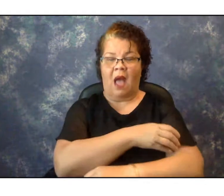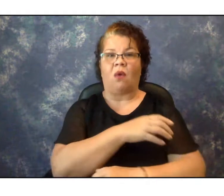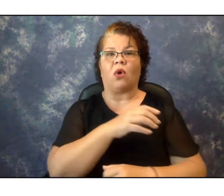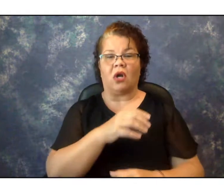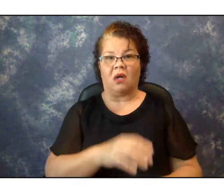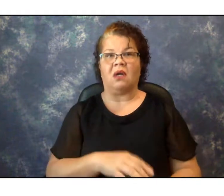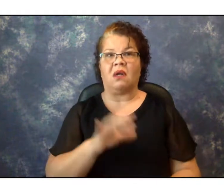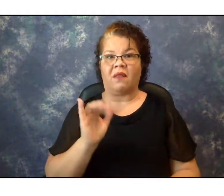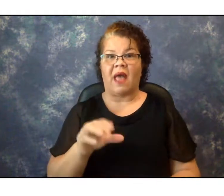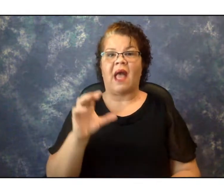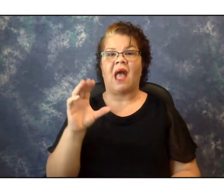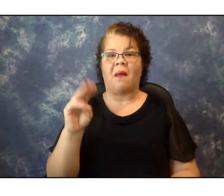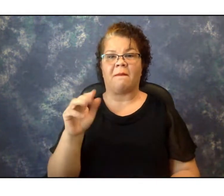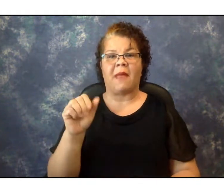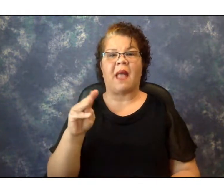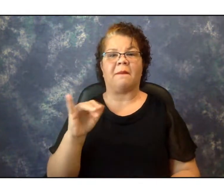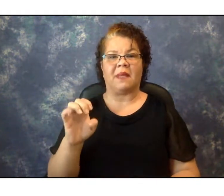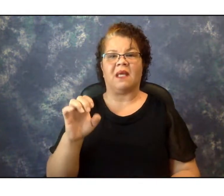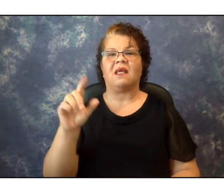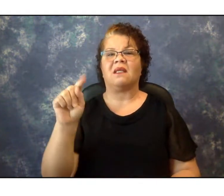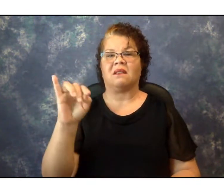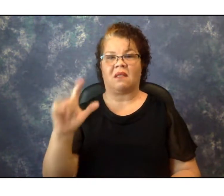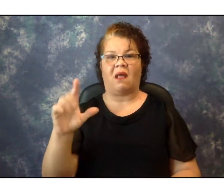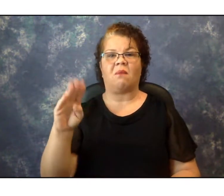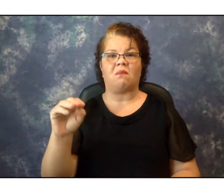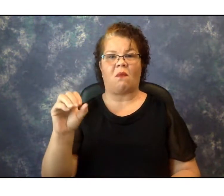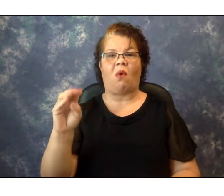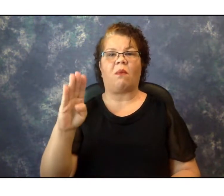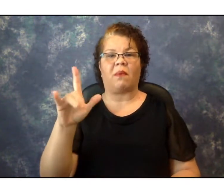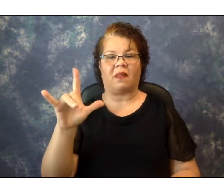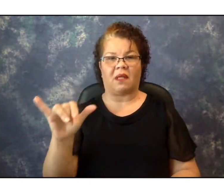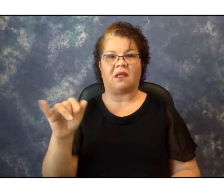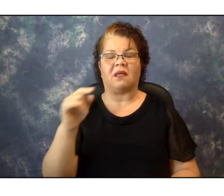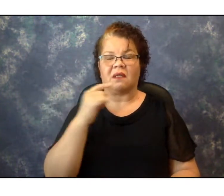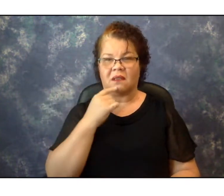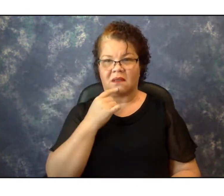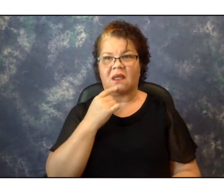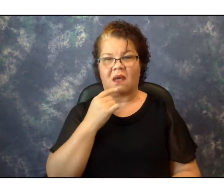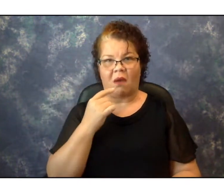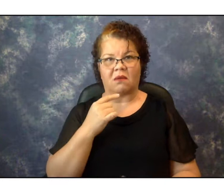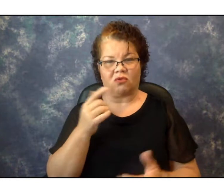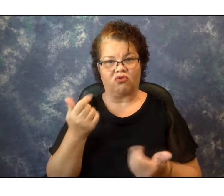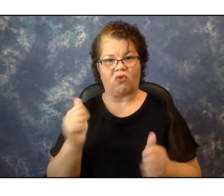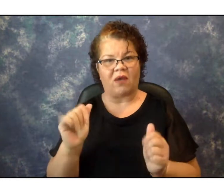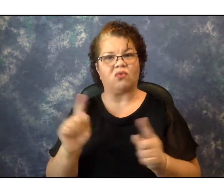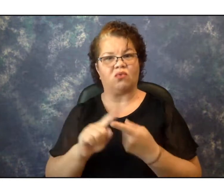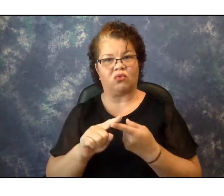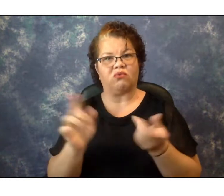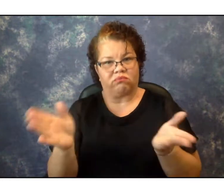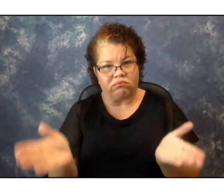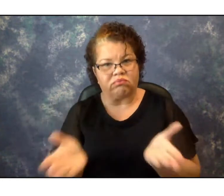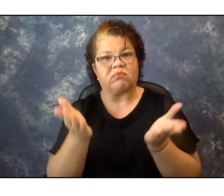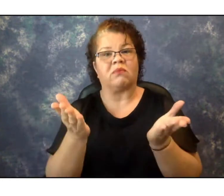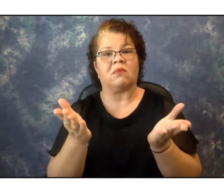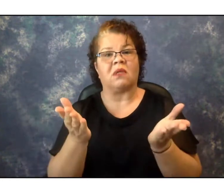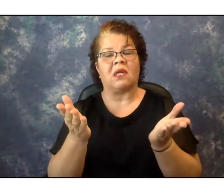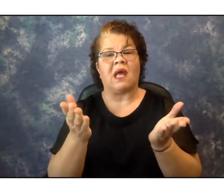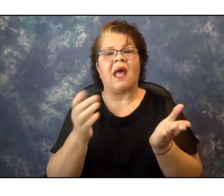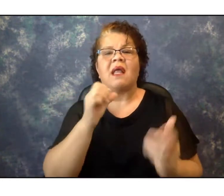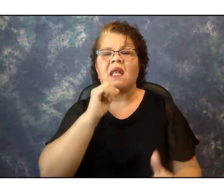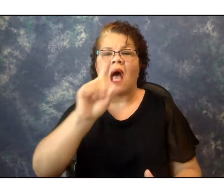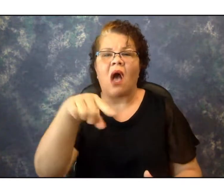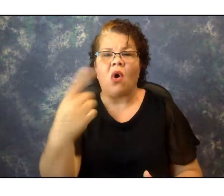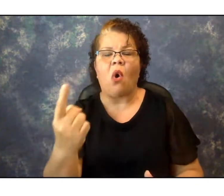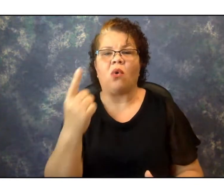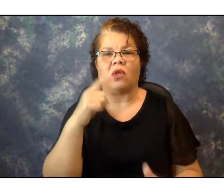Till-Mobley provided. It isn't just showing his, just disfigured face, his lynched body,